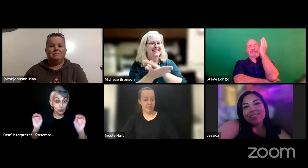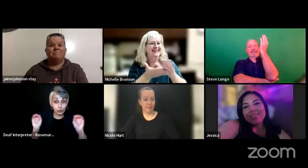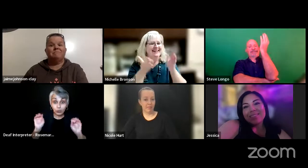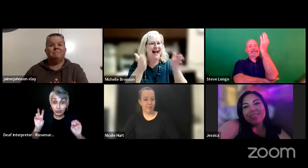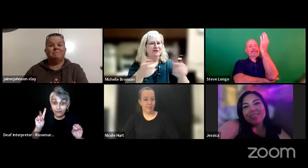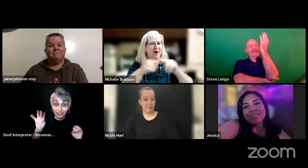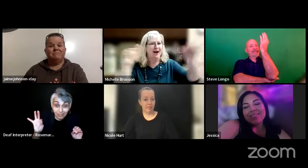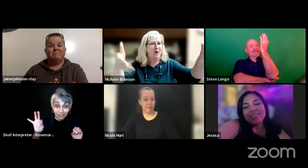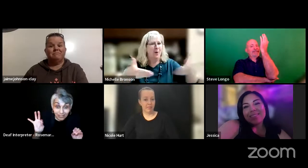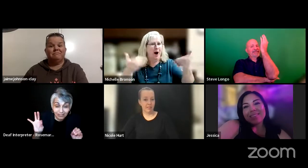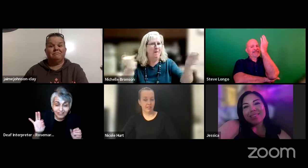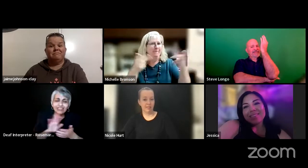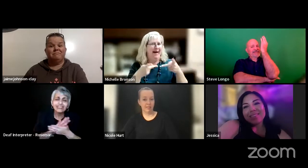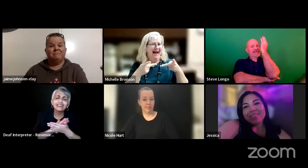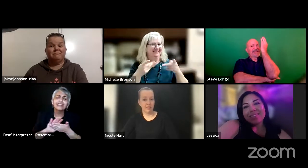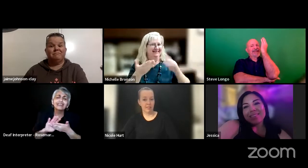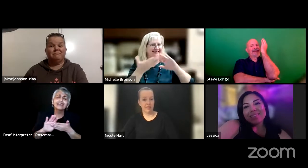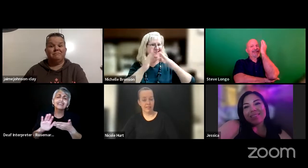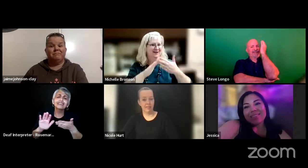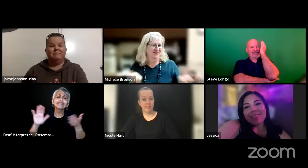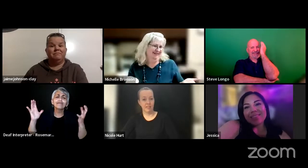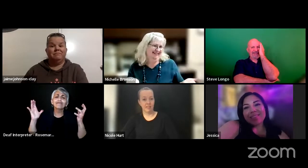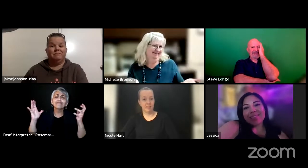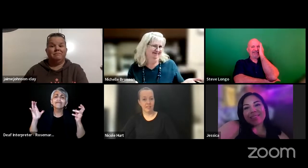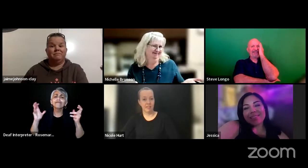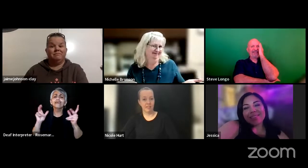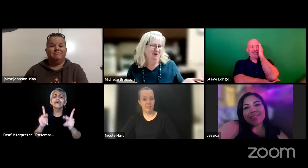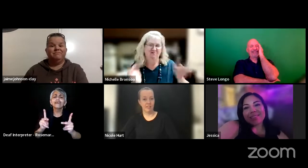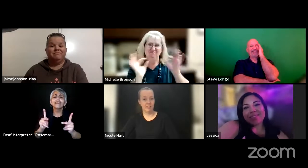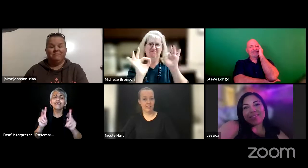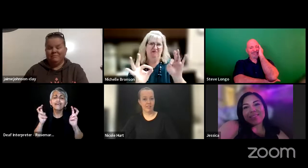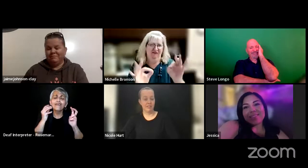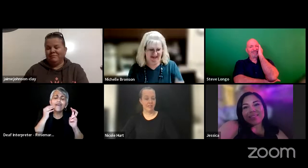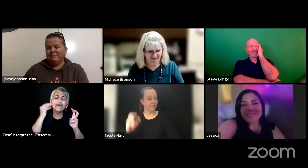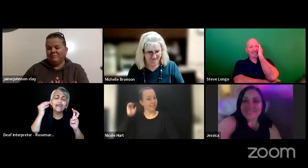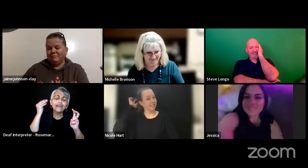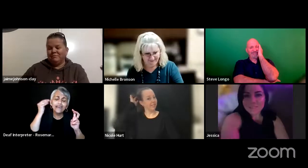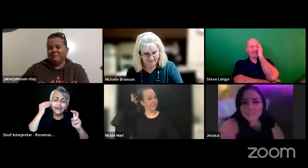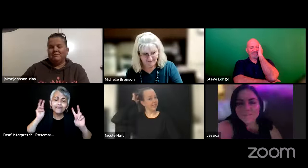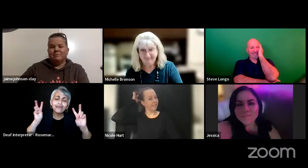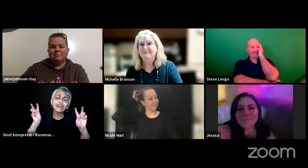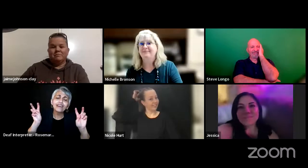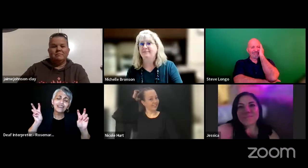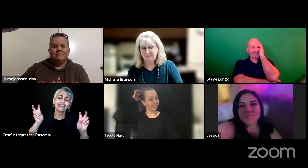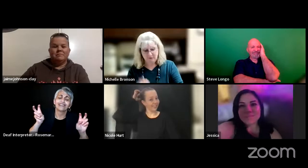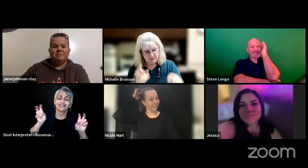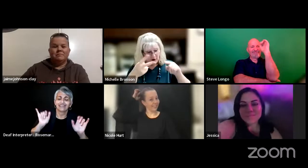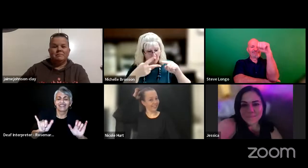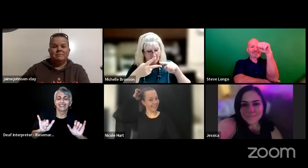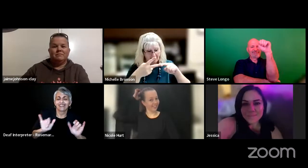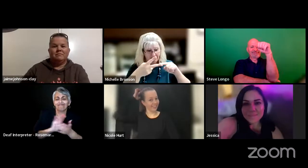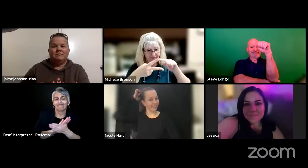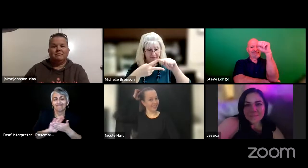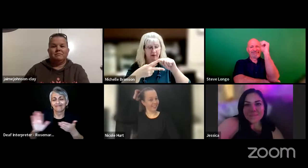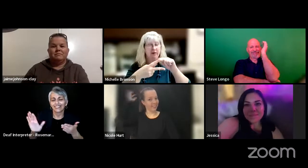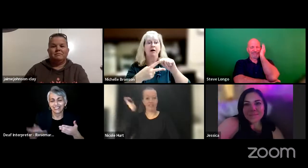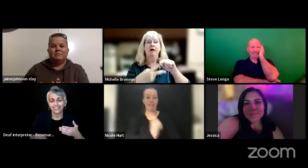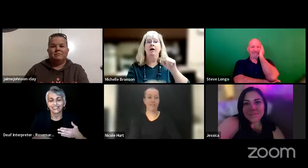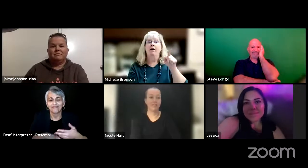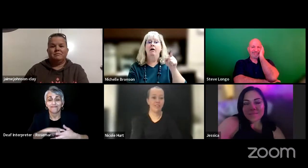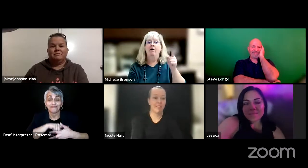Now we've had 2 years of No Valley Deaf Festival. So no place like home, no place like DHHSC seems fitting.